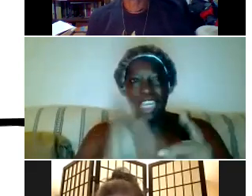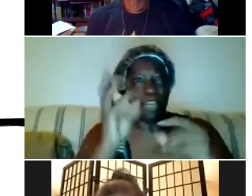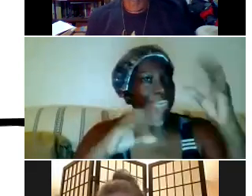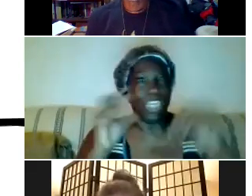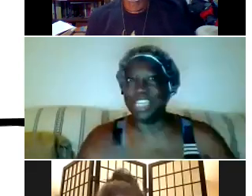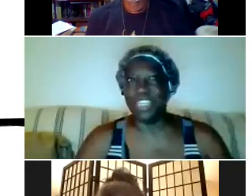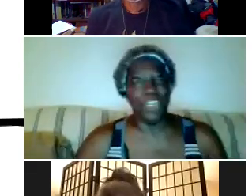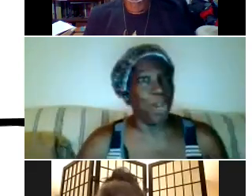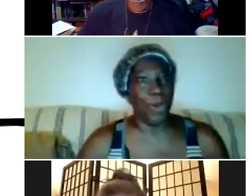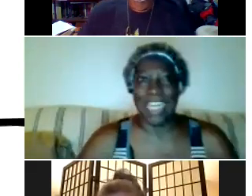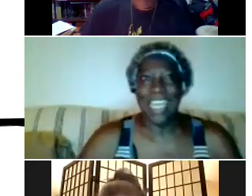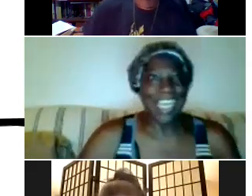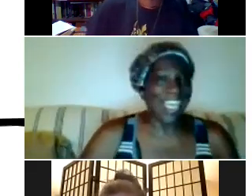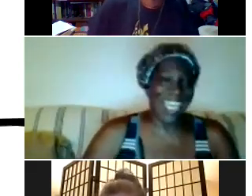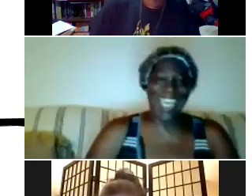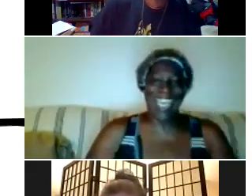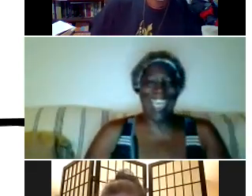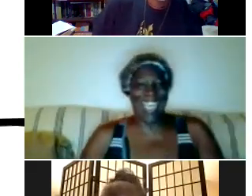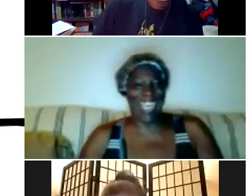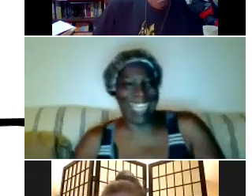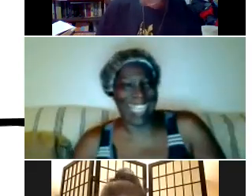because they'll be, you know, and